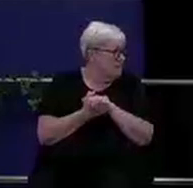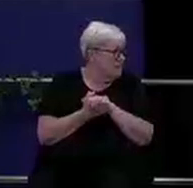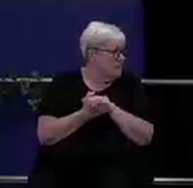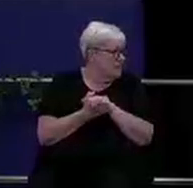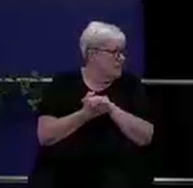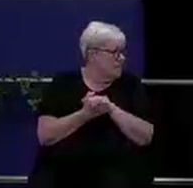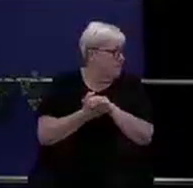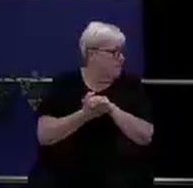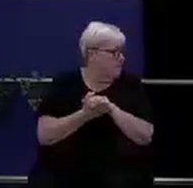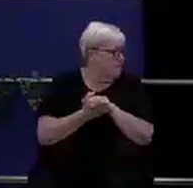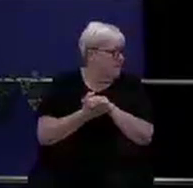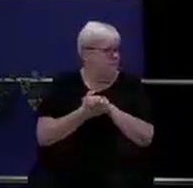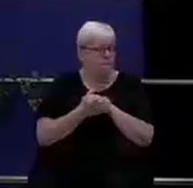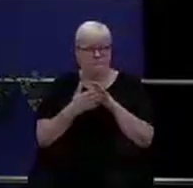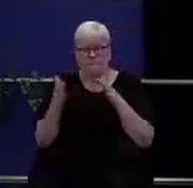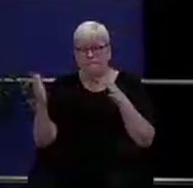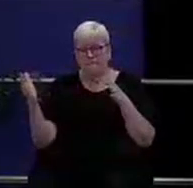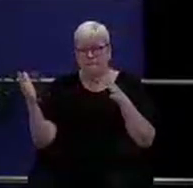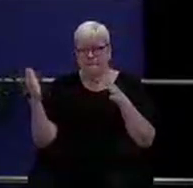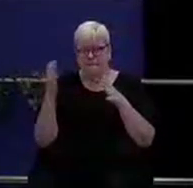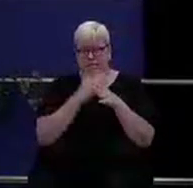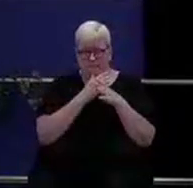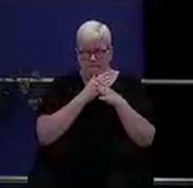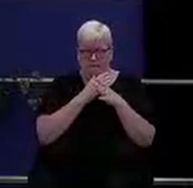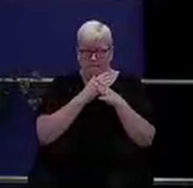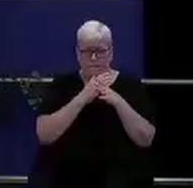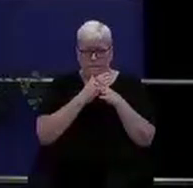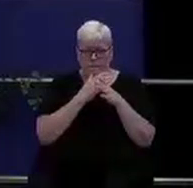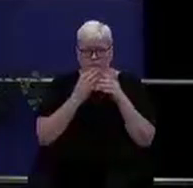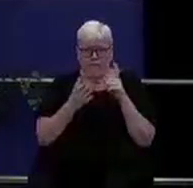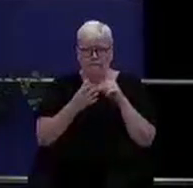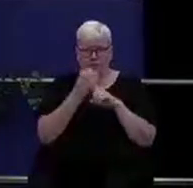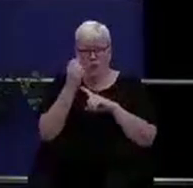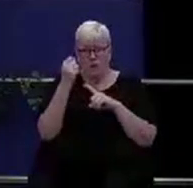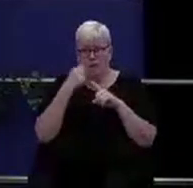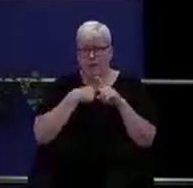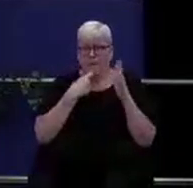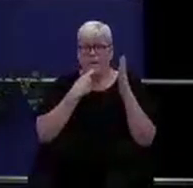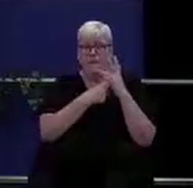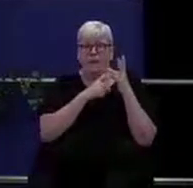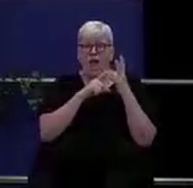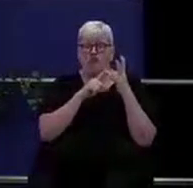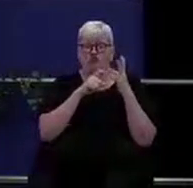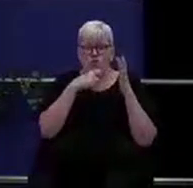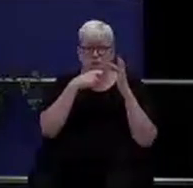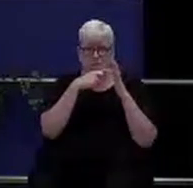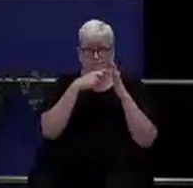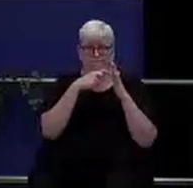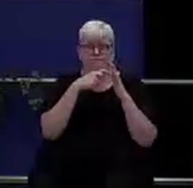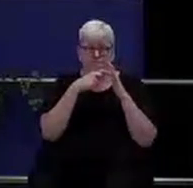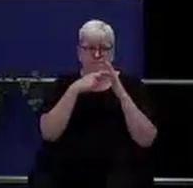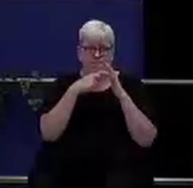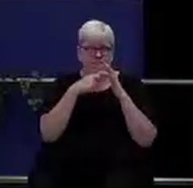when I first came by the rook, I mean, I really didn't know anything very much. You know, we took